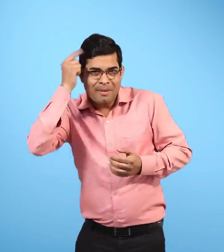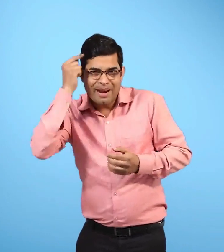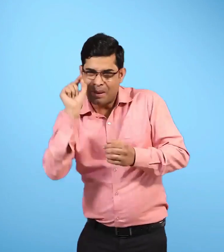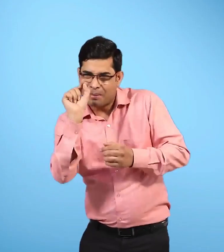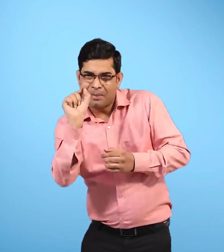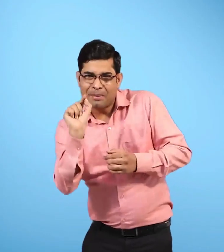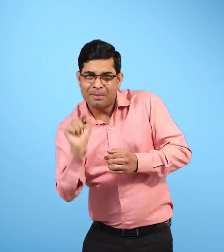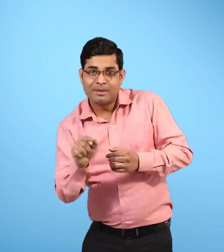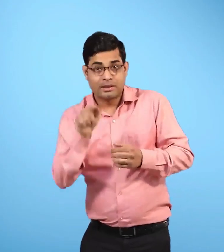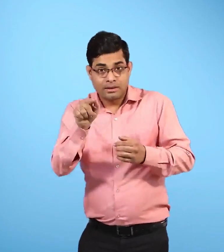bulletin board.